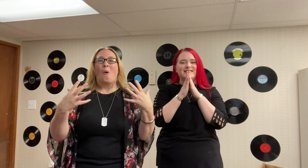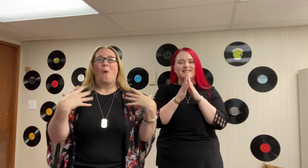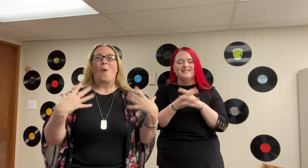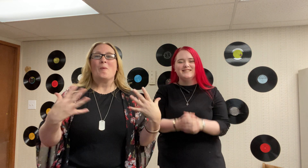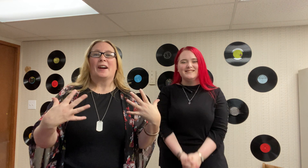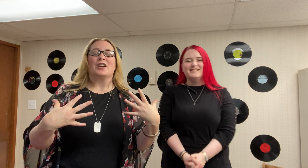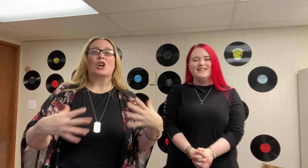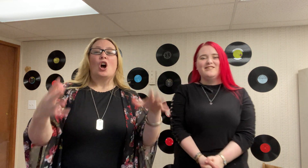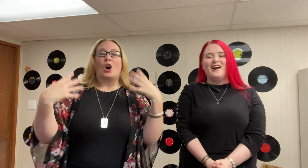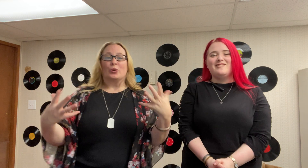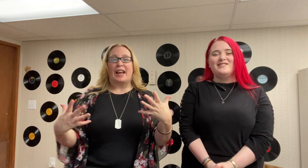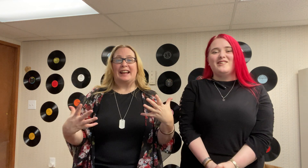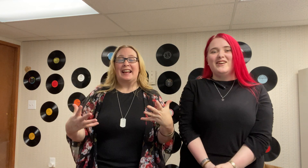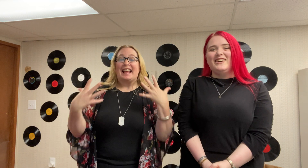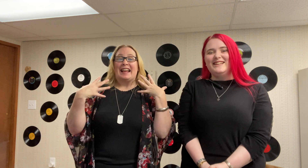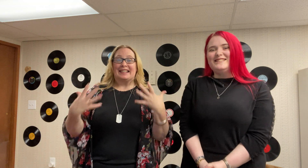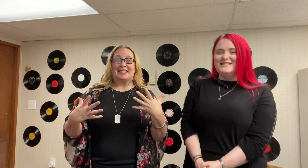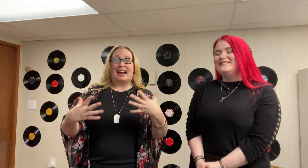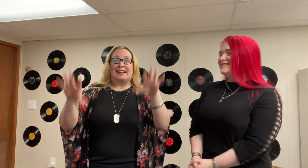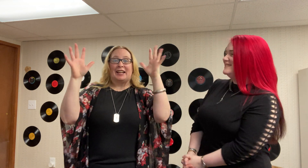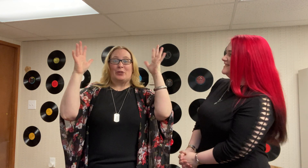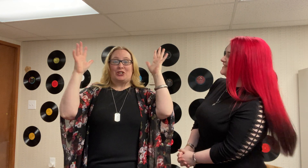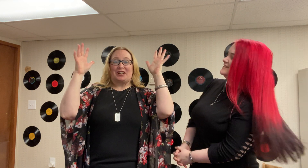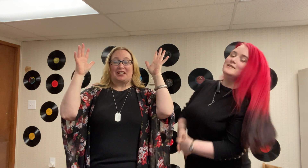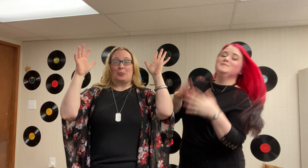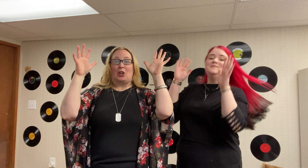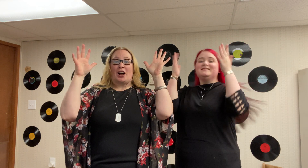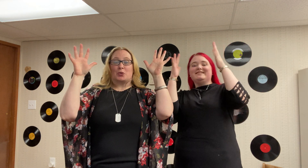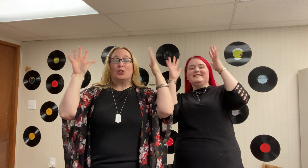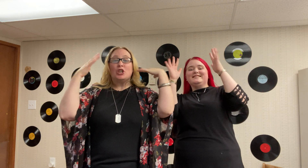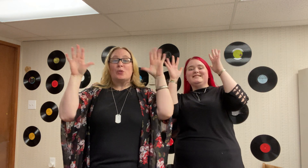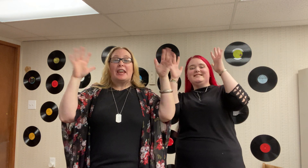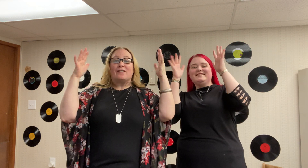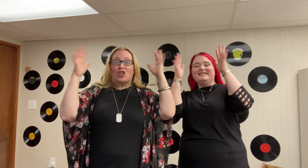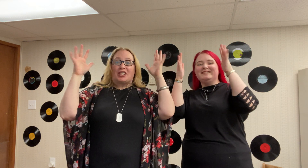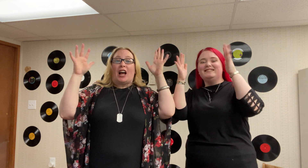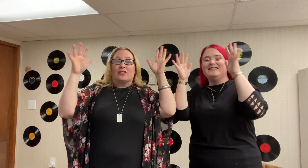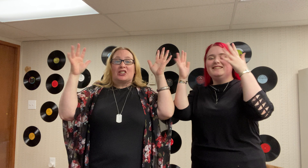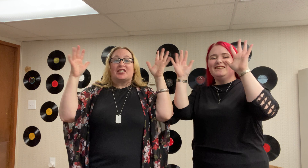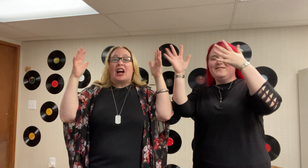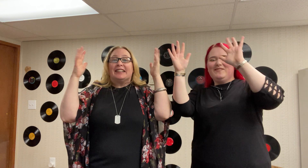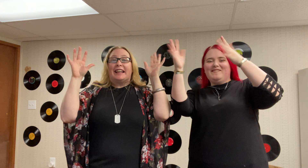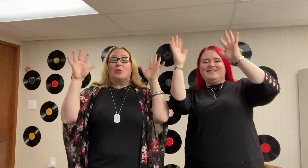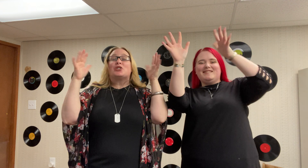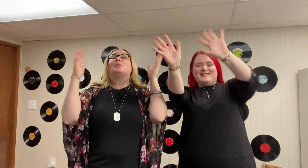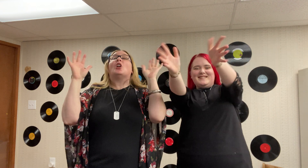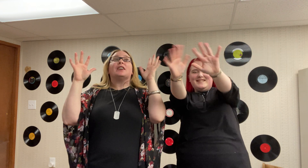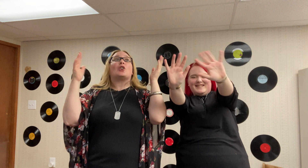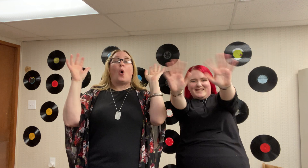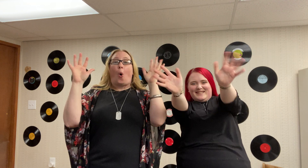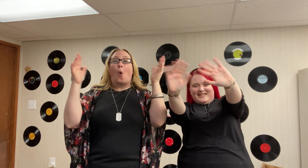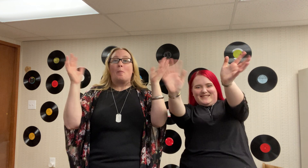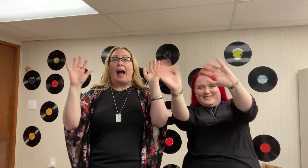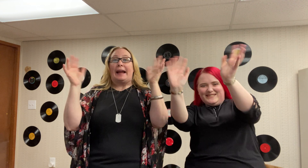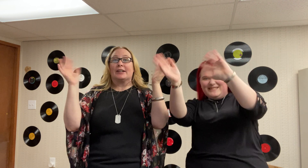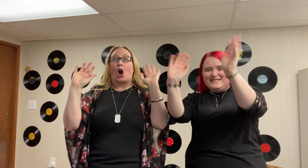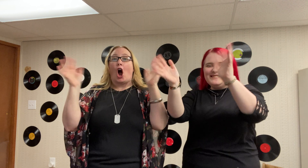Oh my gosh. You guys Okay. are so good. In sign language, this is applause. Will you give yourselves a sign language applause? Oh my